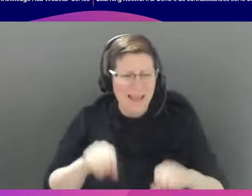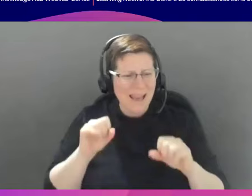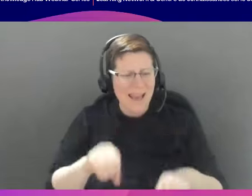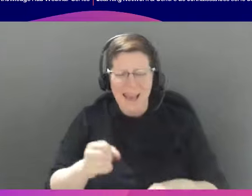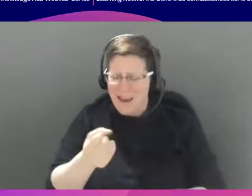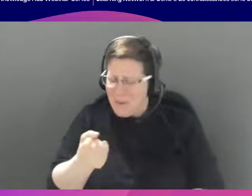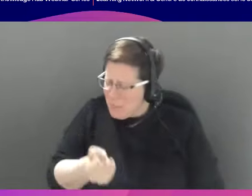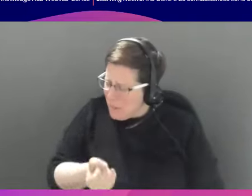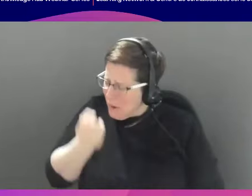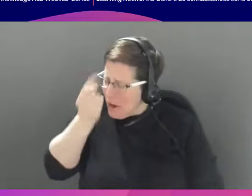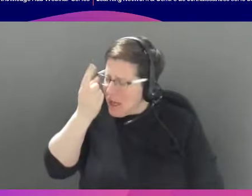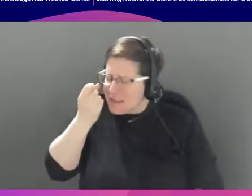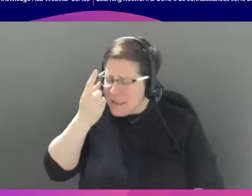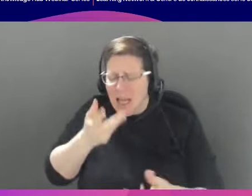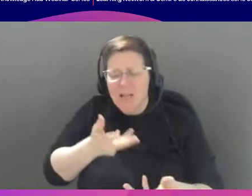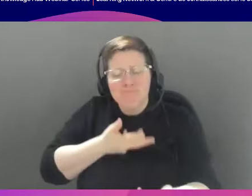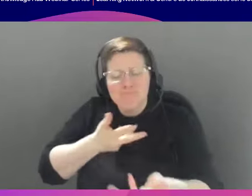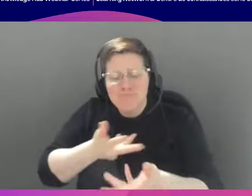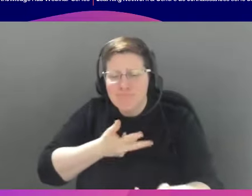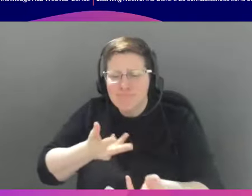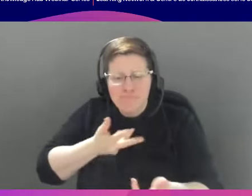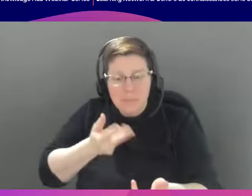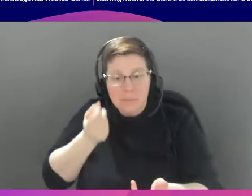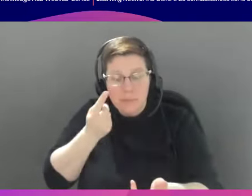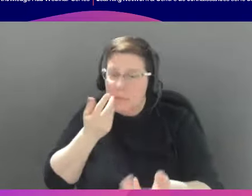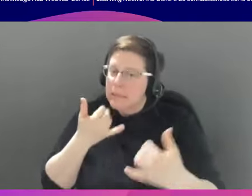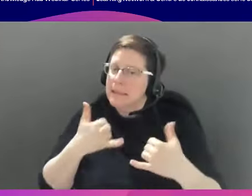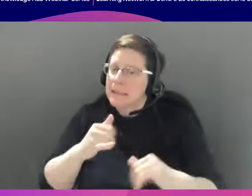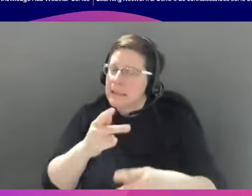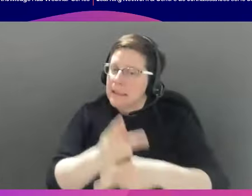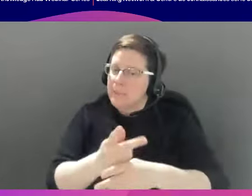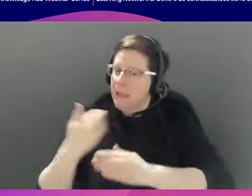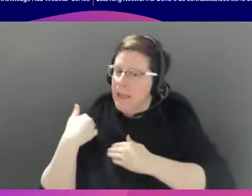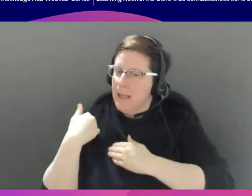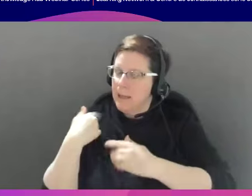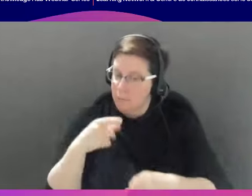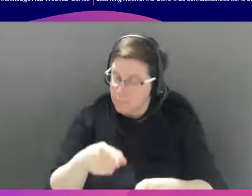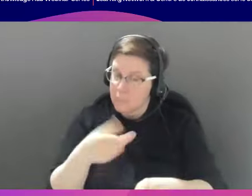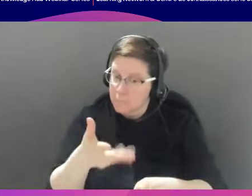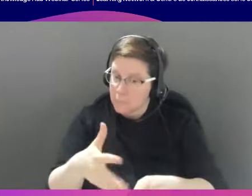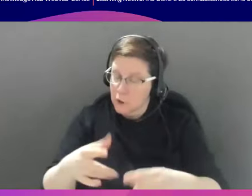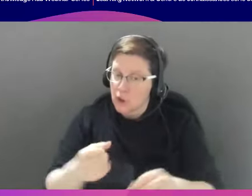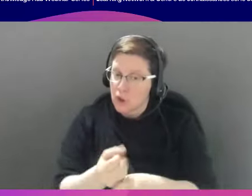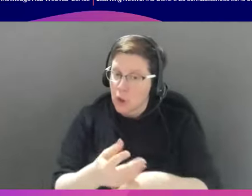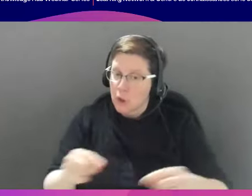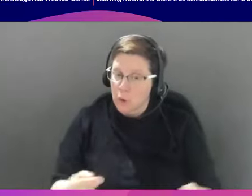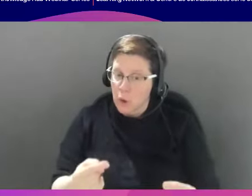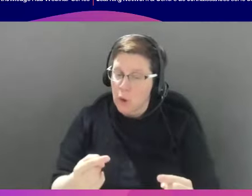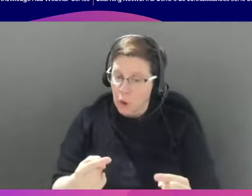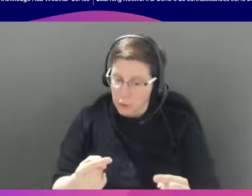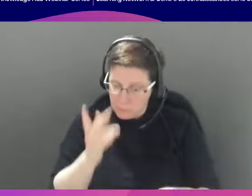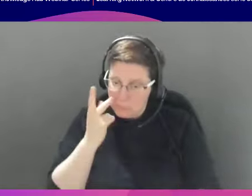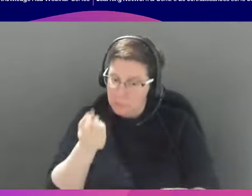an understanding clinician while still holding people accountable to the harm that they have caused and are continuing to cause.